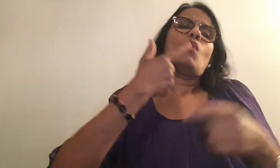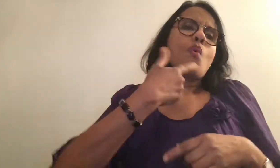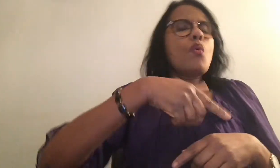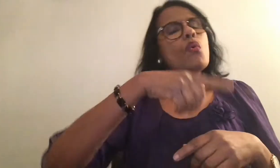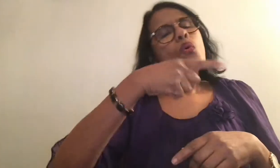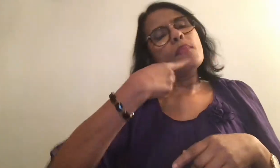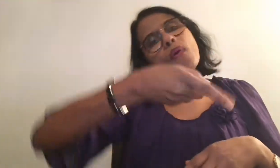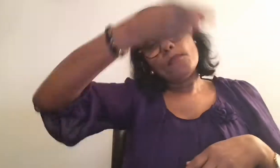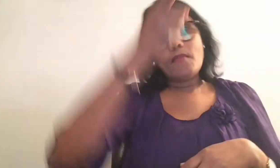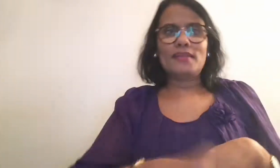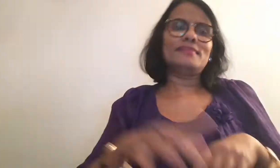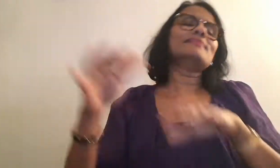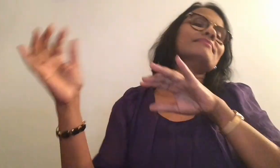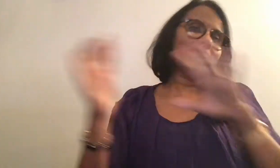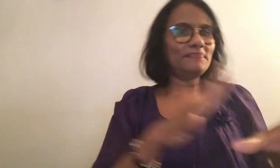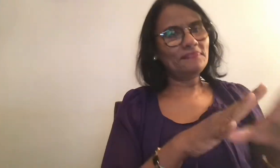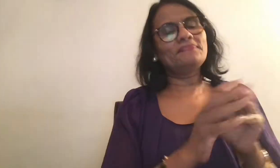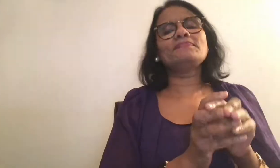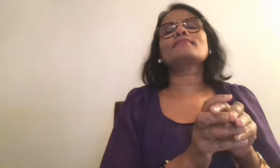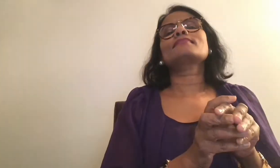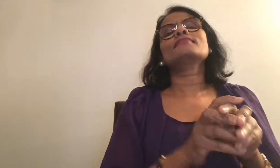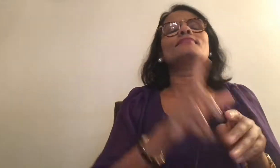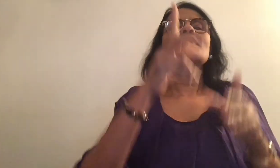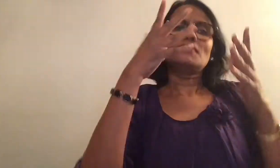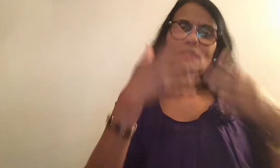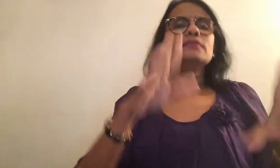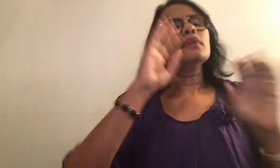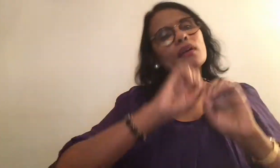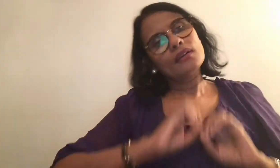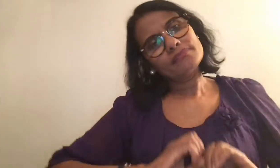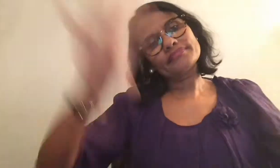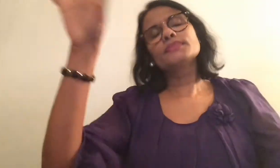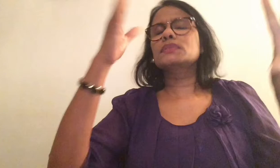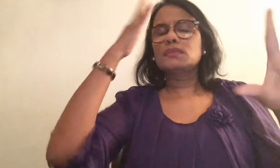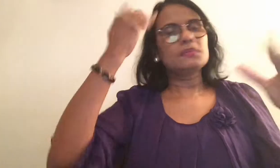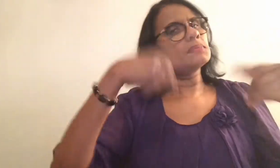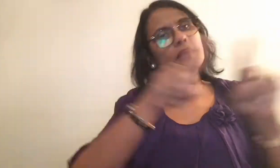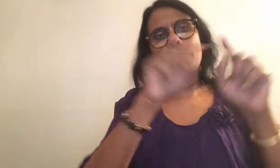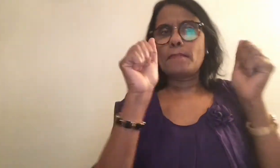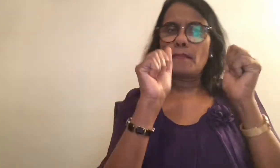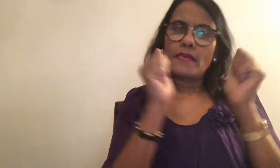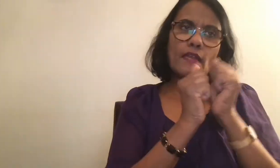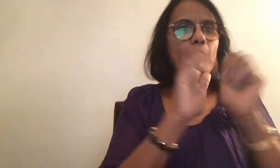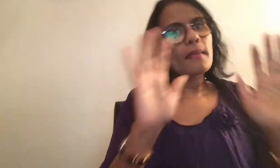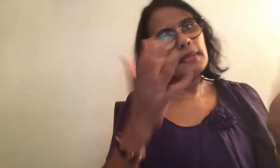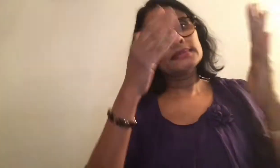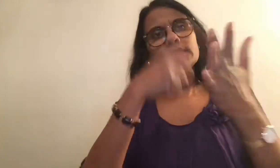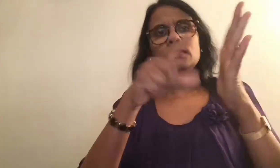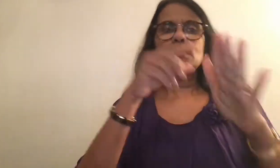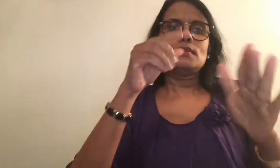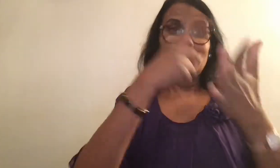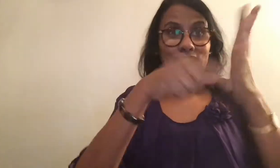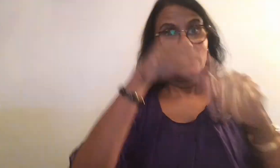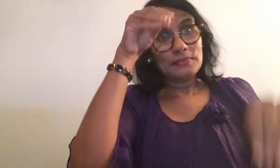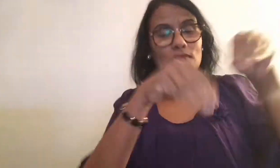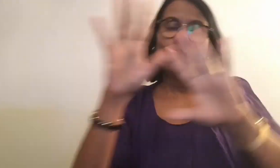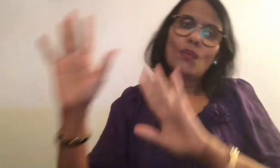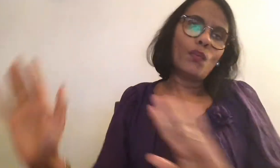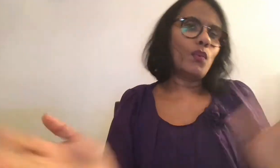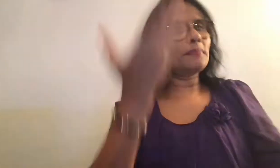gas being produced because of all that bacteria that's in her GI tract. So how does that pass? How did you get rid of it? Get rid of the metronidazole. We're gonna do that for 10